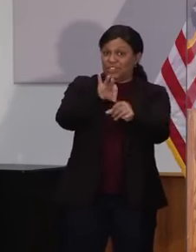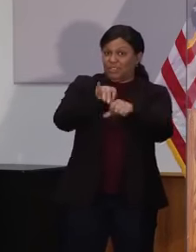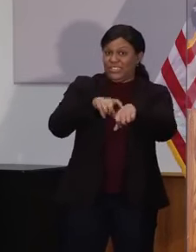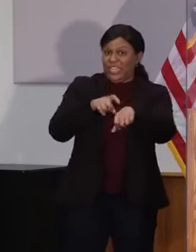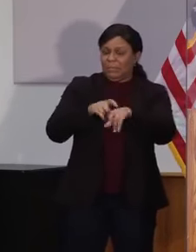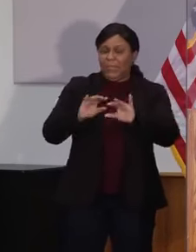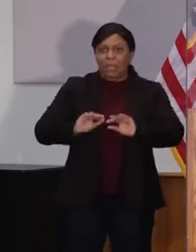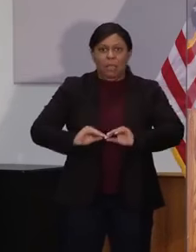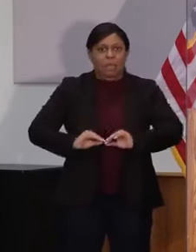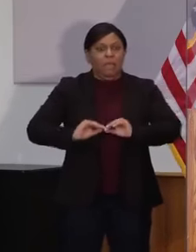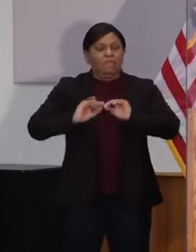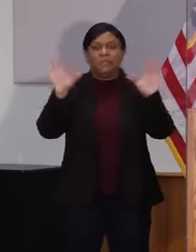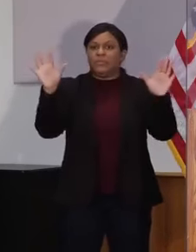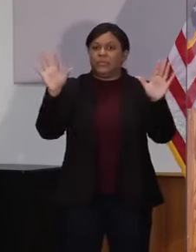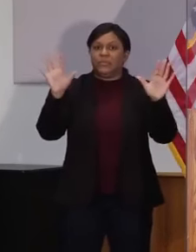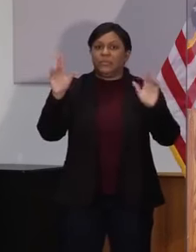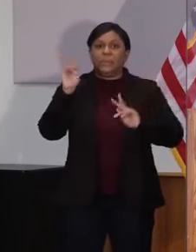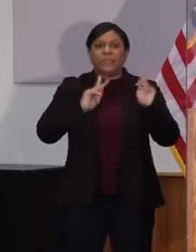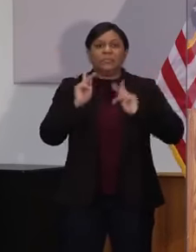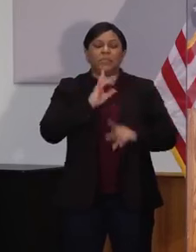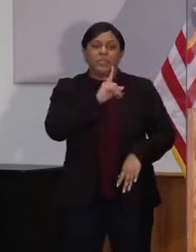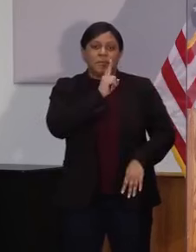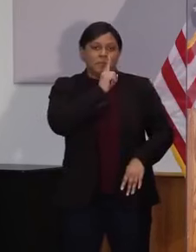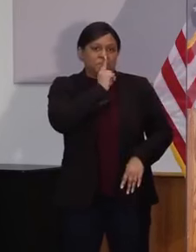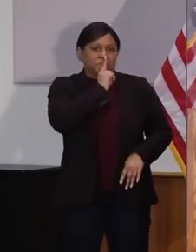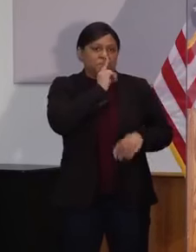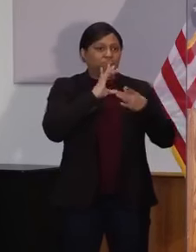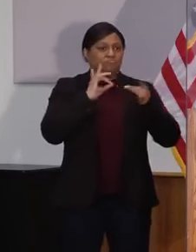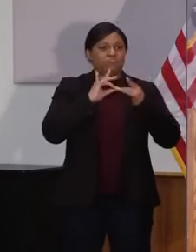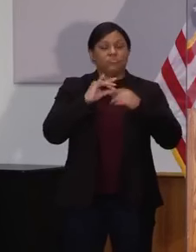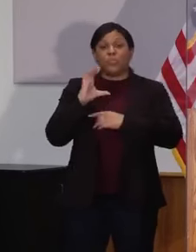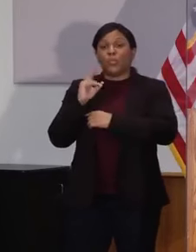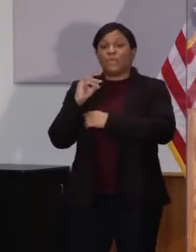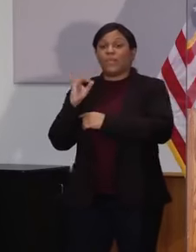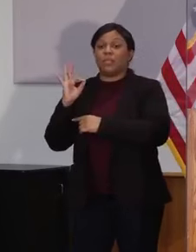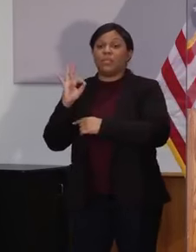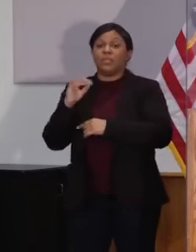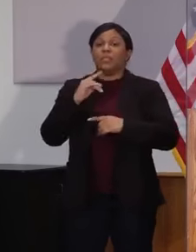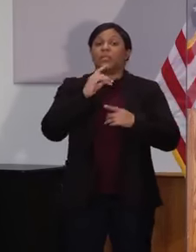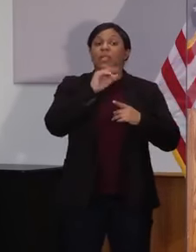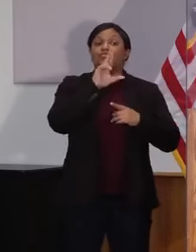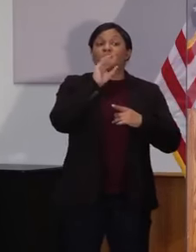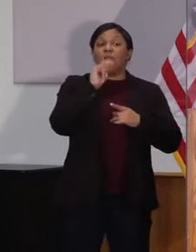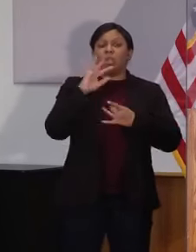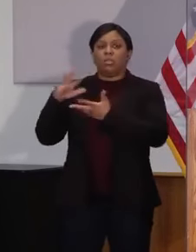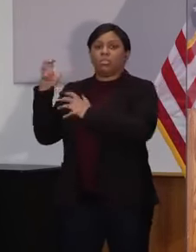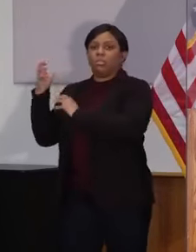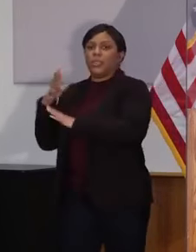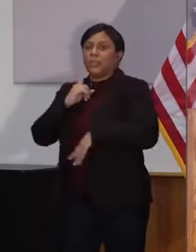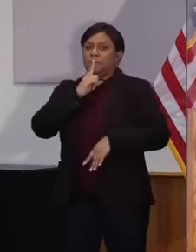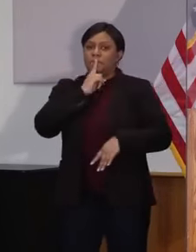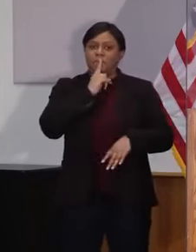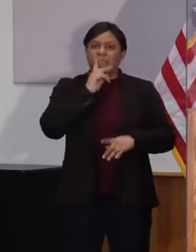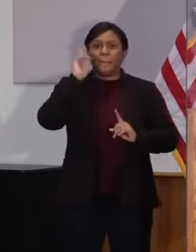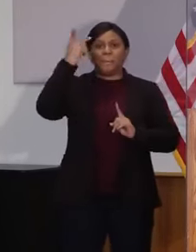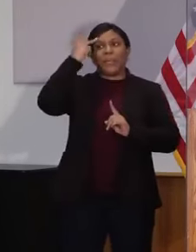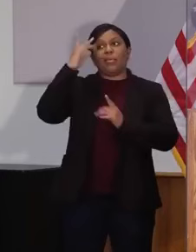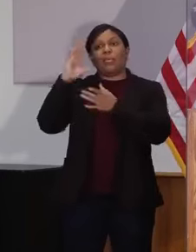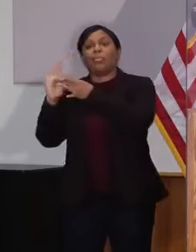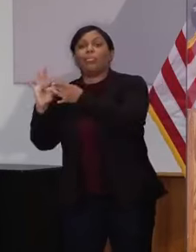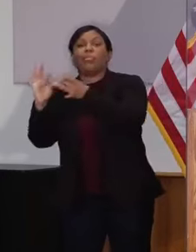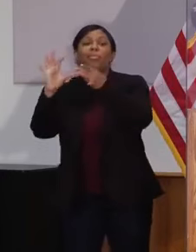things leaked out and said, don't talk about COVID, talk about the riot or whatever. What we've seen is this doesn't really know a political ideology. We know that there's a